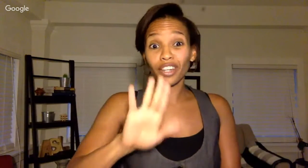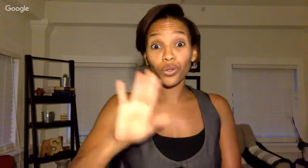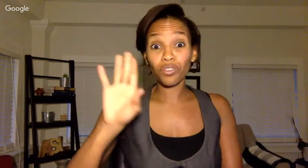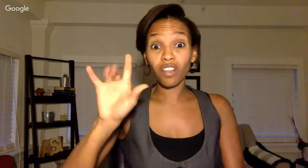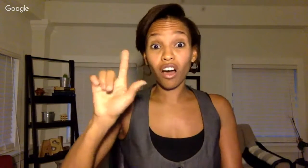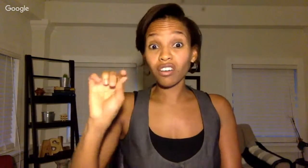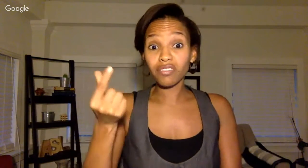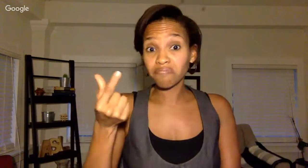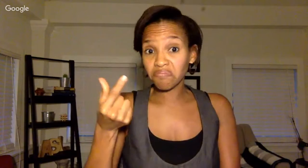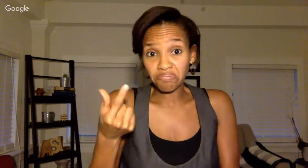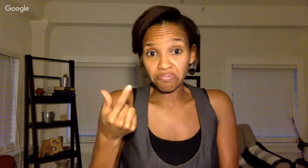your log,